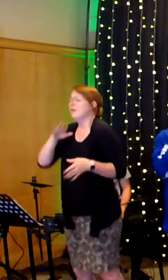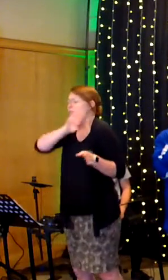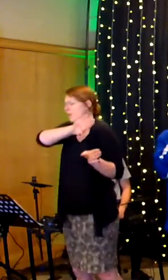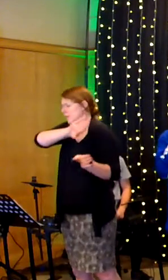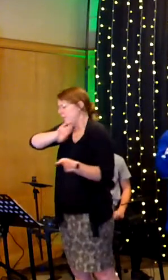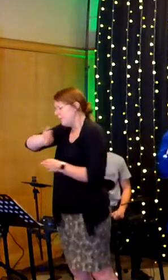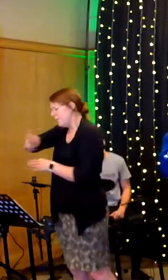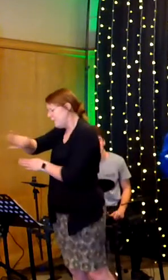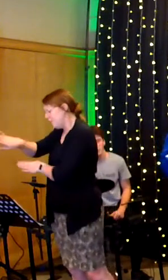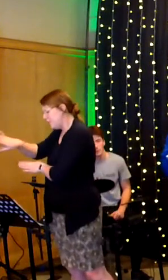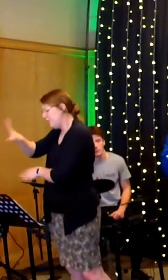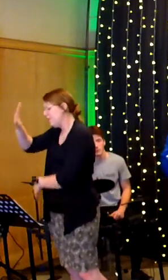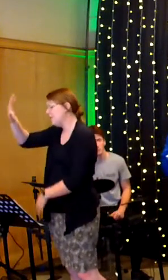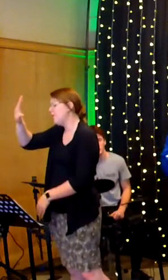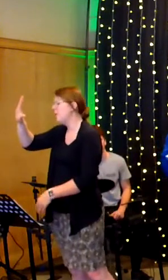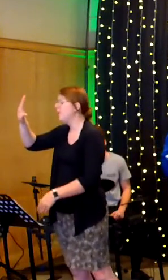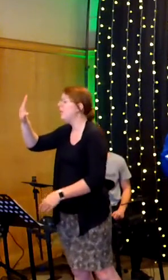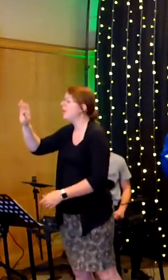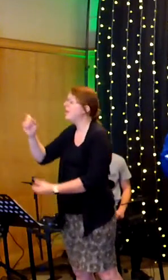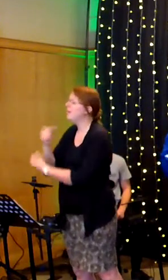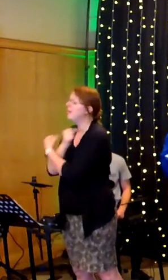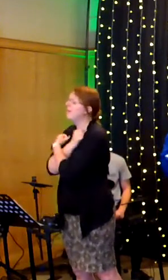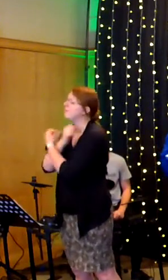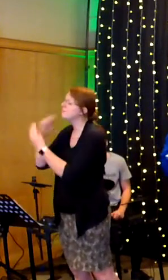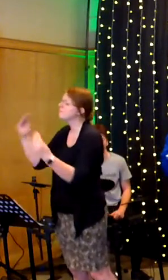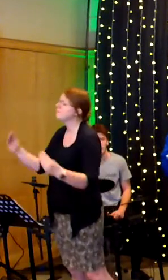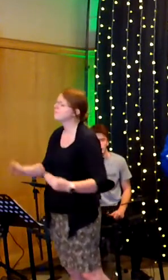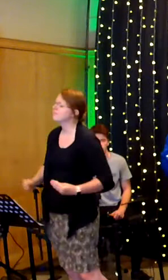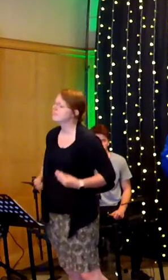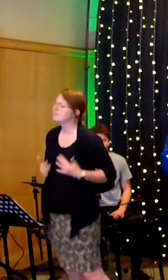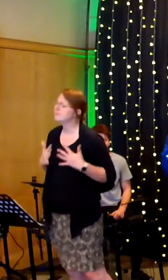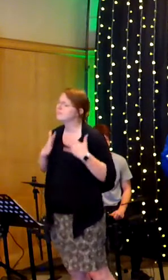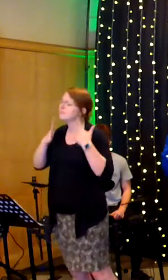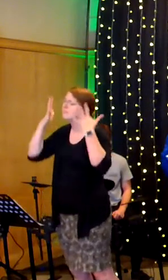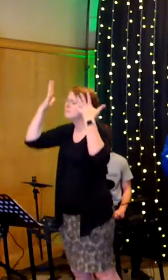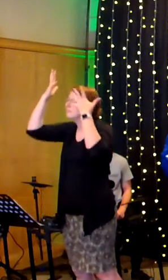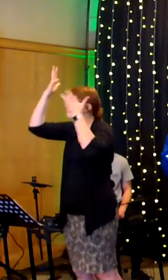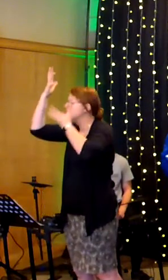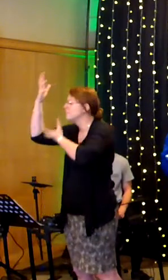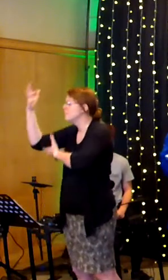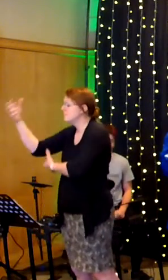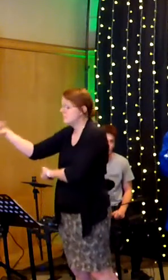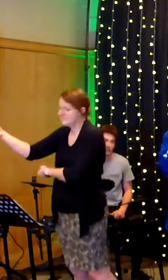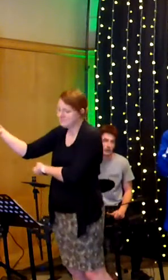valley, let your love rise above every